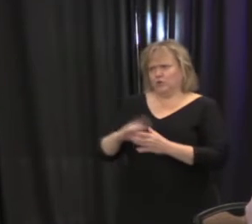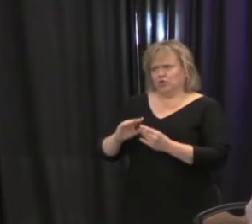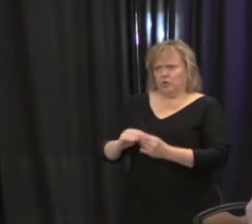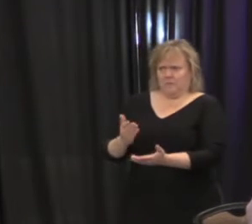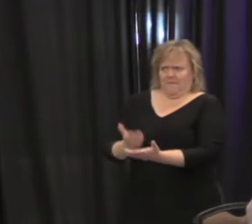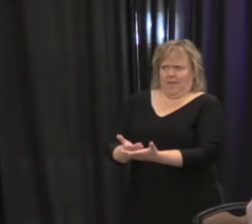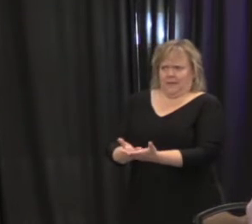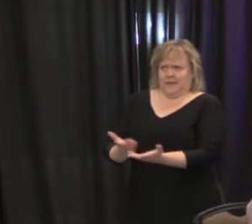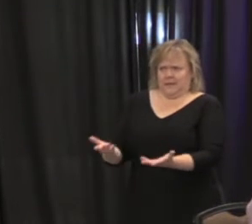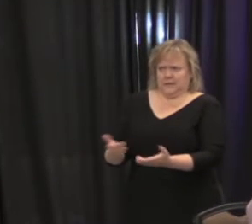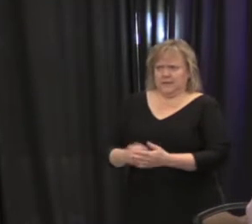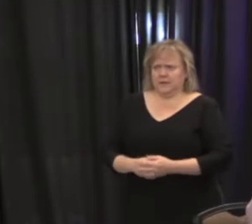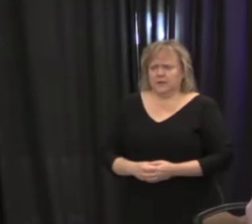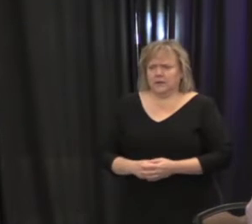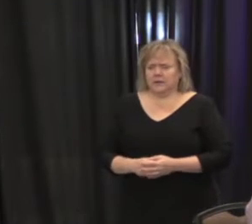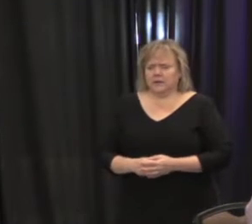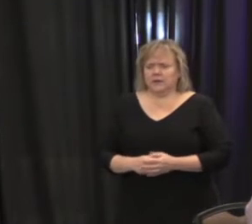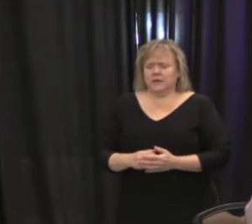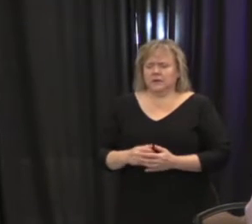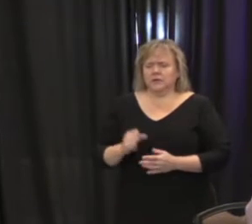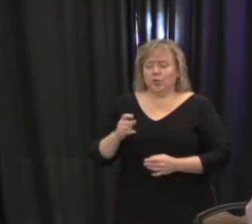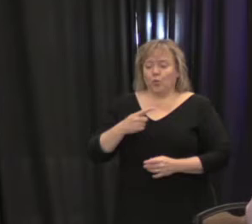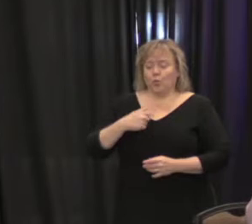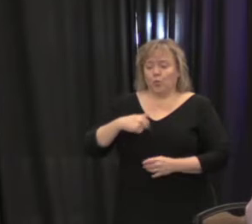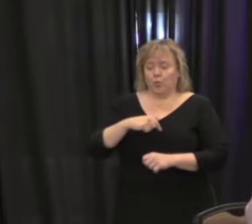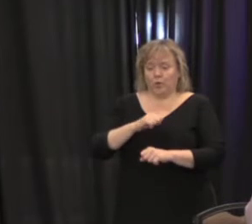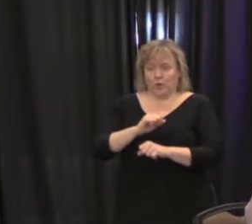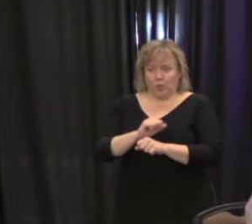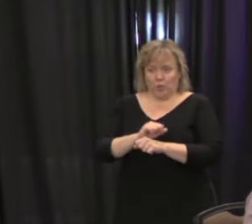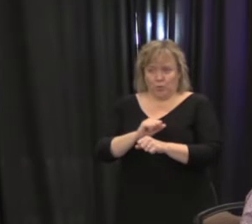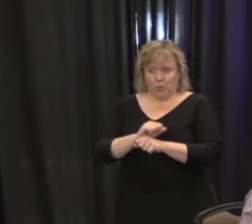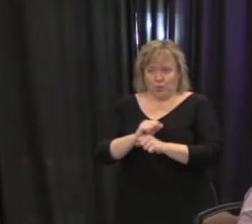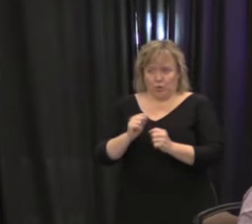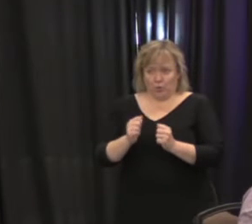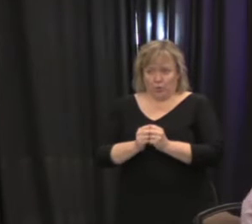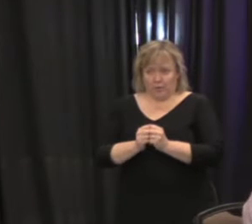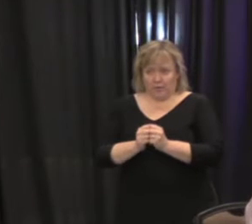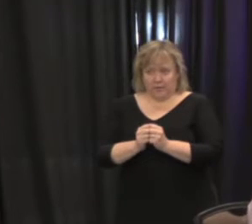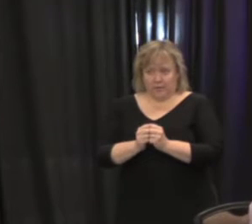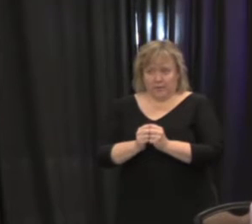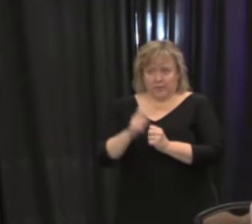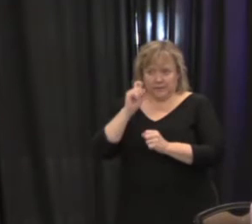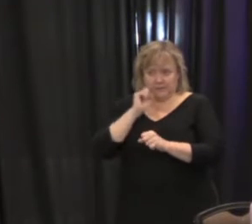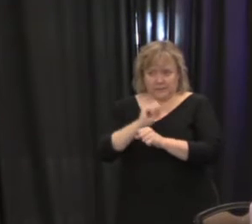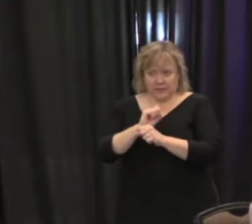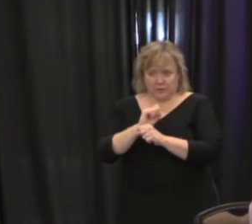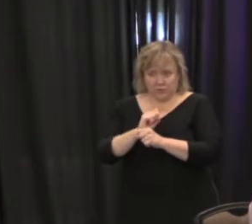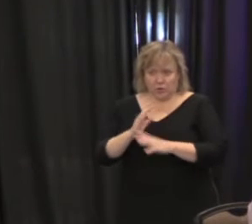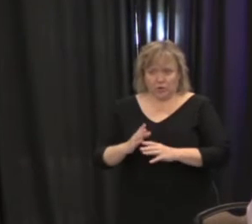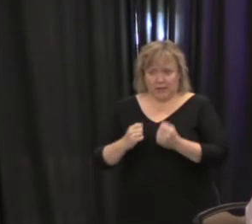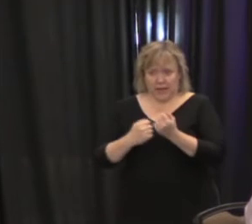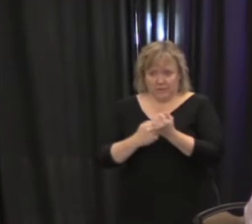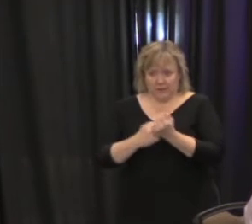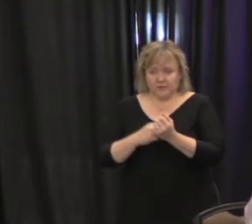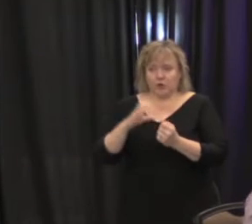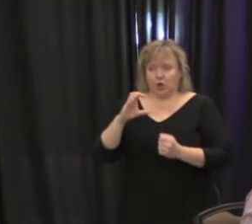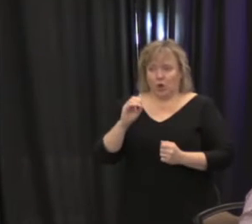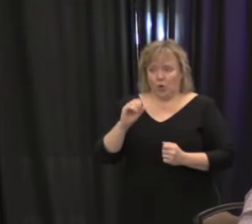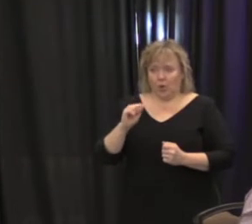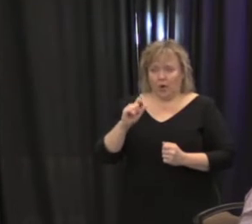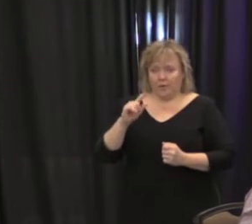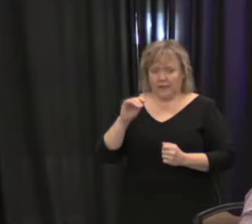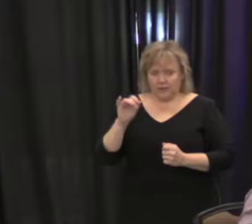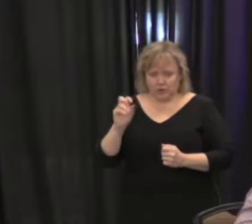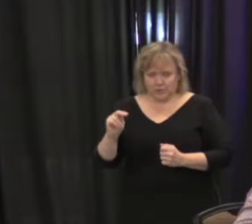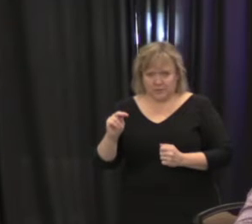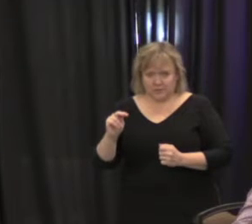seen as valuable. And so we're working with, we have worked with the Sex Workers Advocates Coalition to